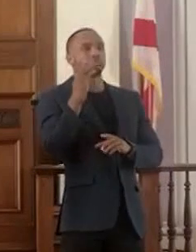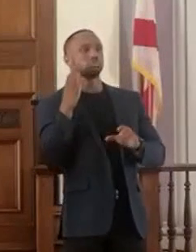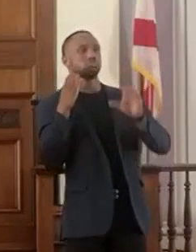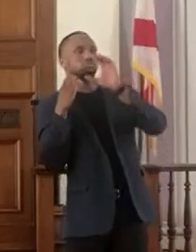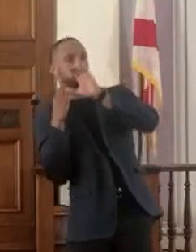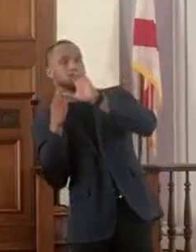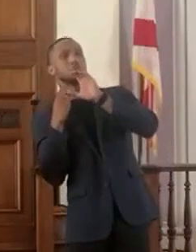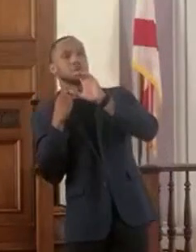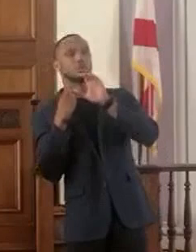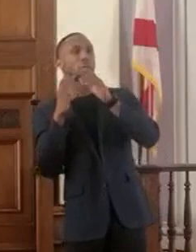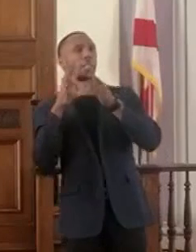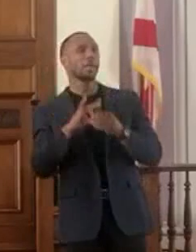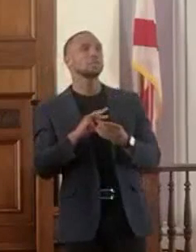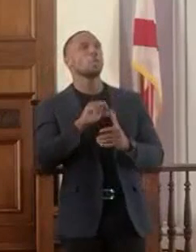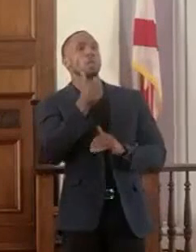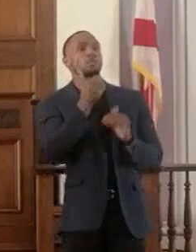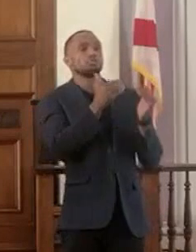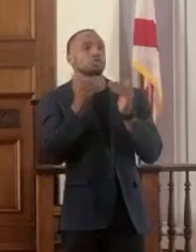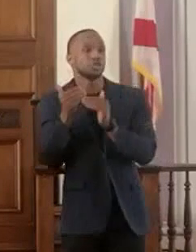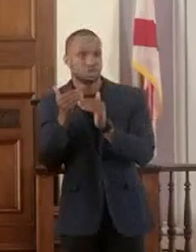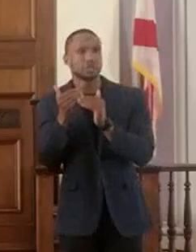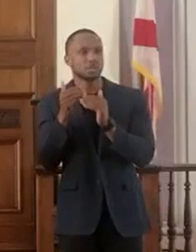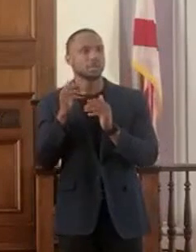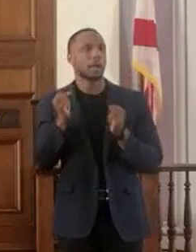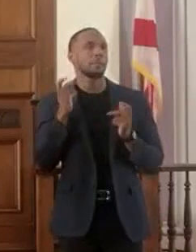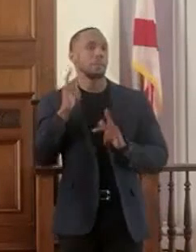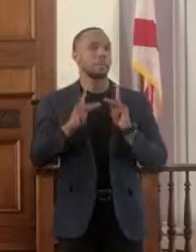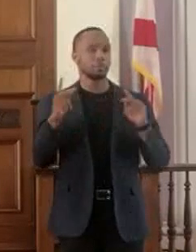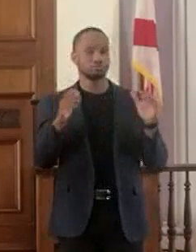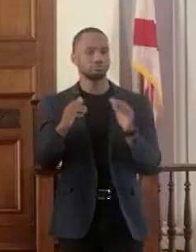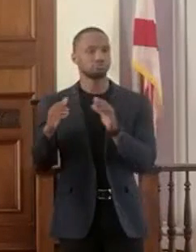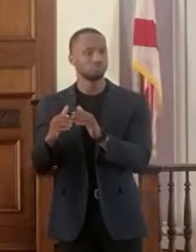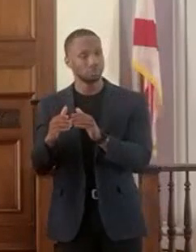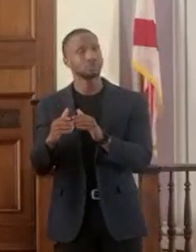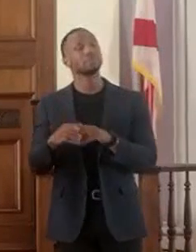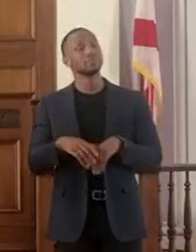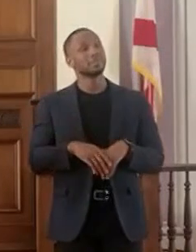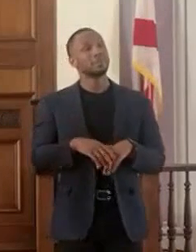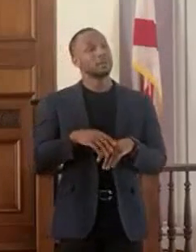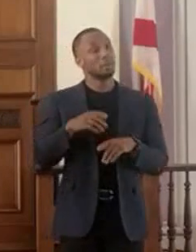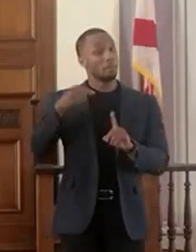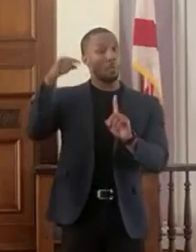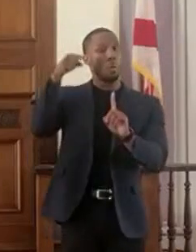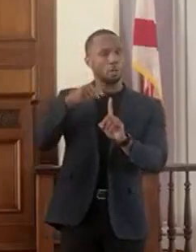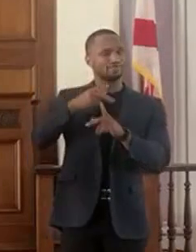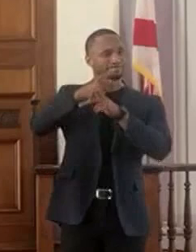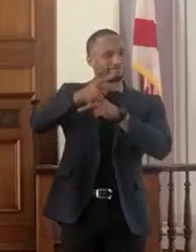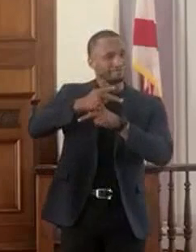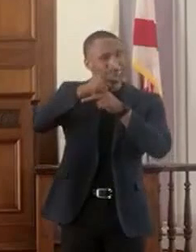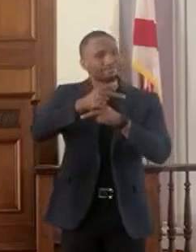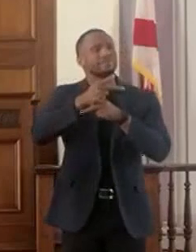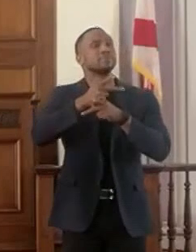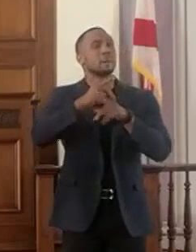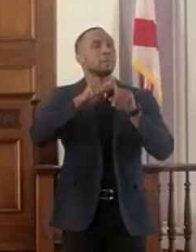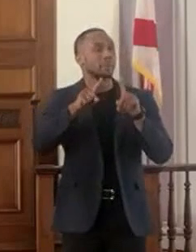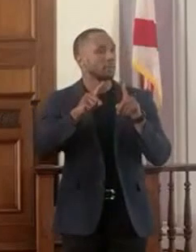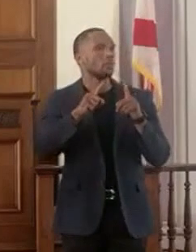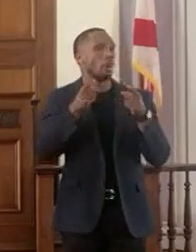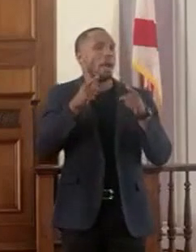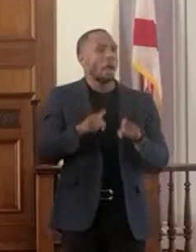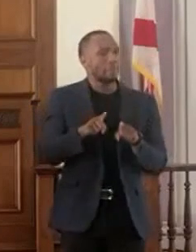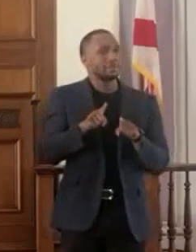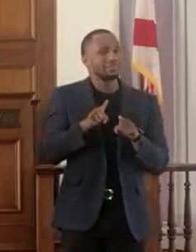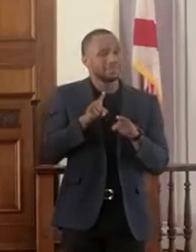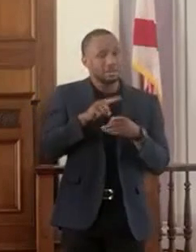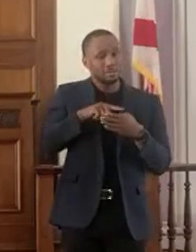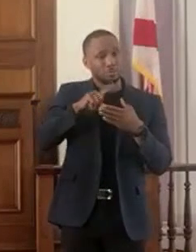on many of their gatherings. While this has been out of an abundance of caution, an unintended consequence has